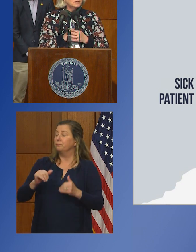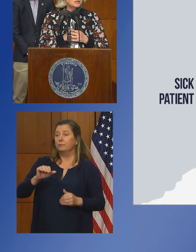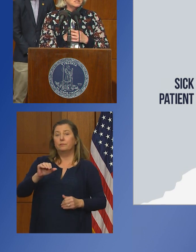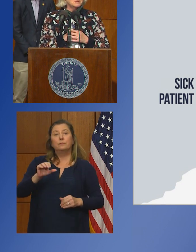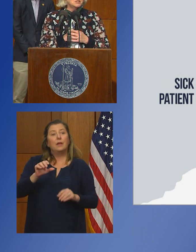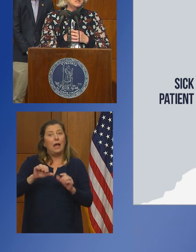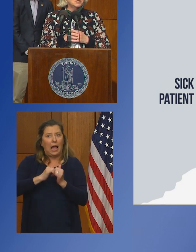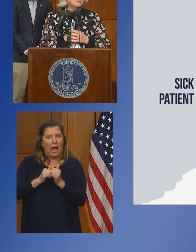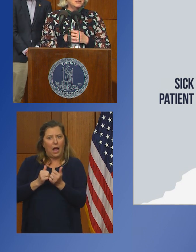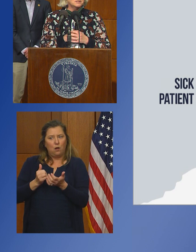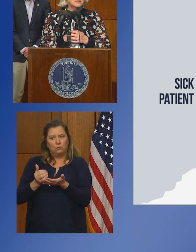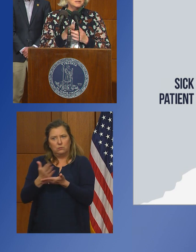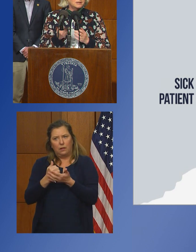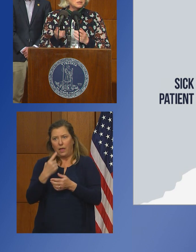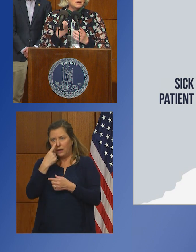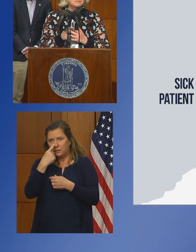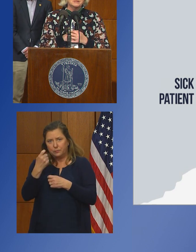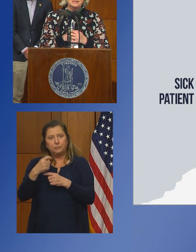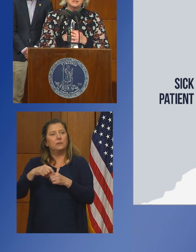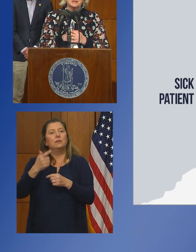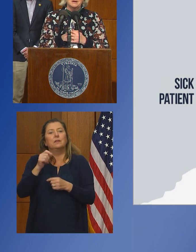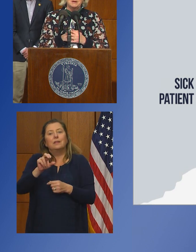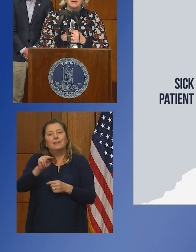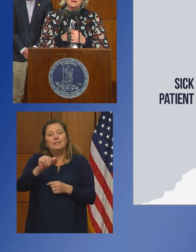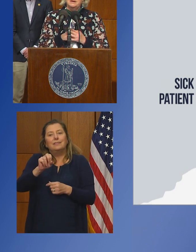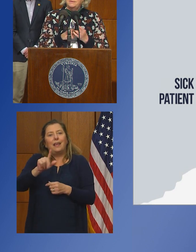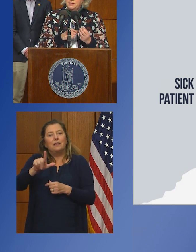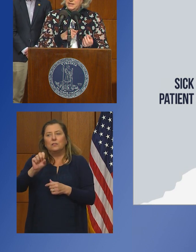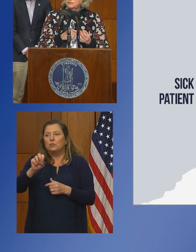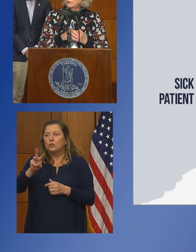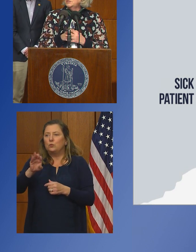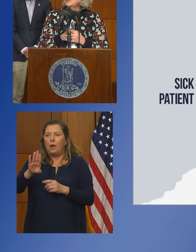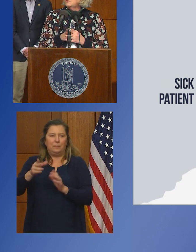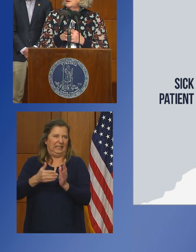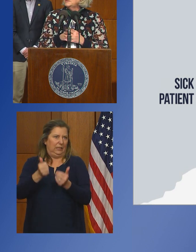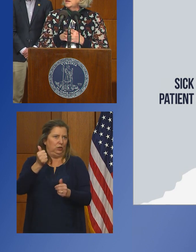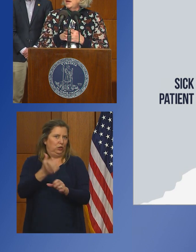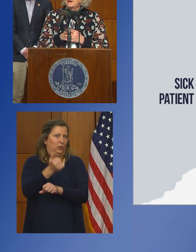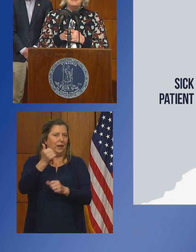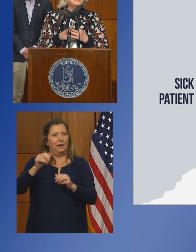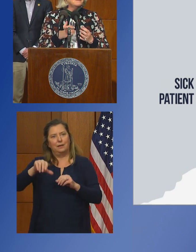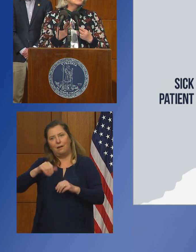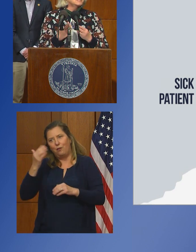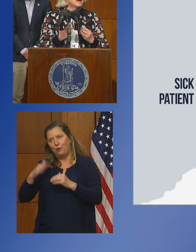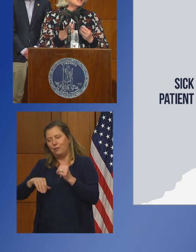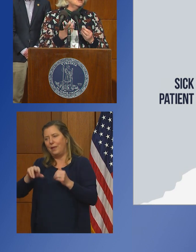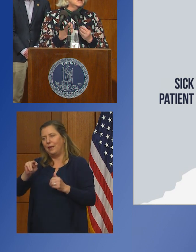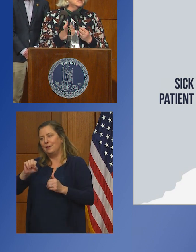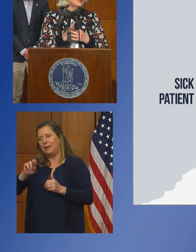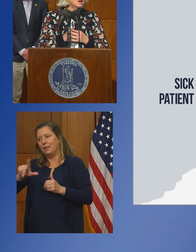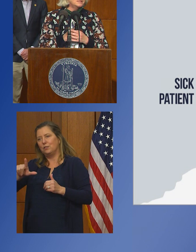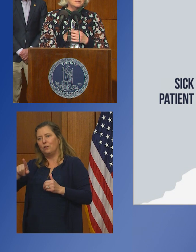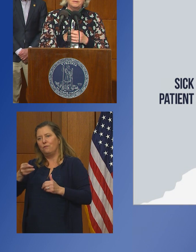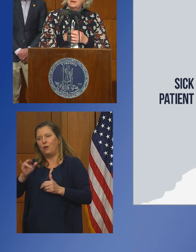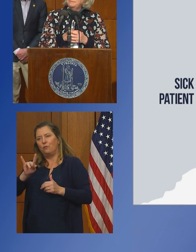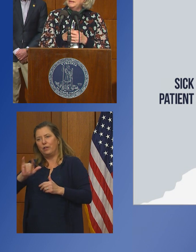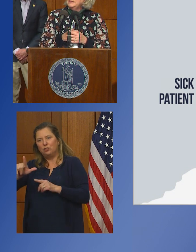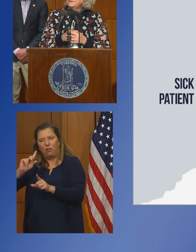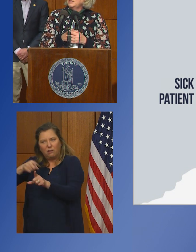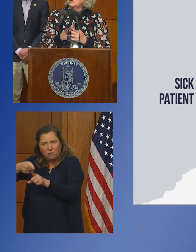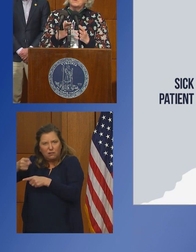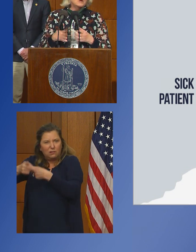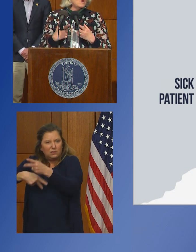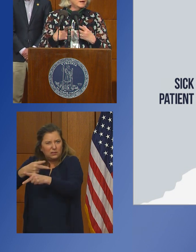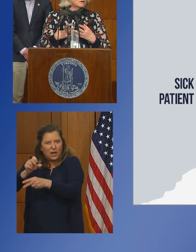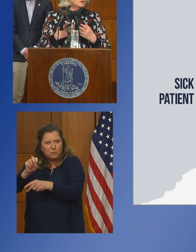specimen collection, it's much easier because nasal swabs are easier to come by than nasopharyngeal swabs, and being able to test using different kinds of